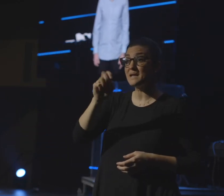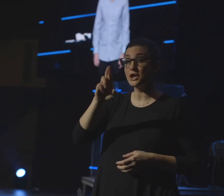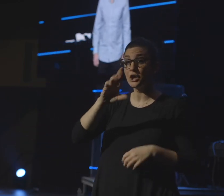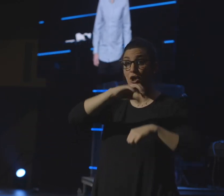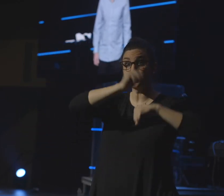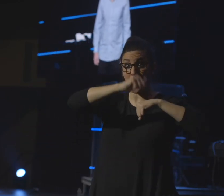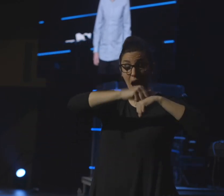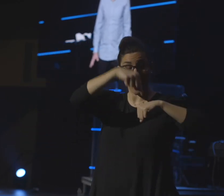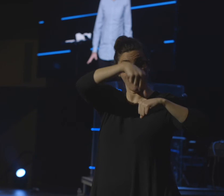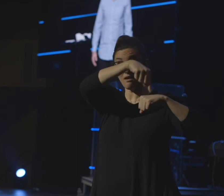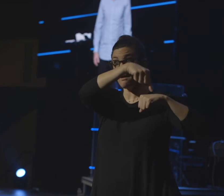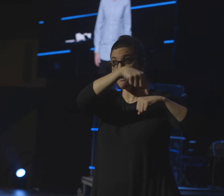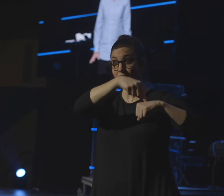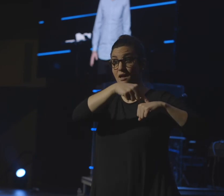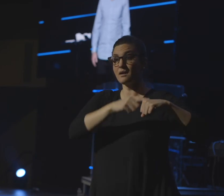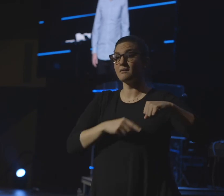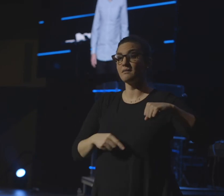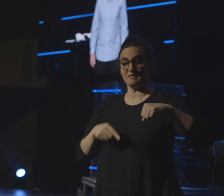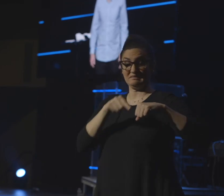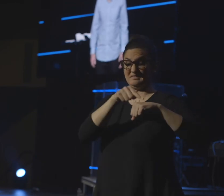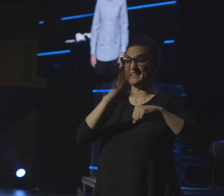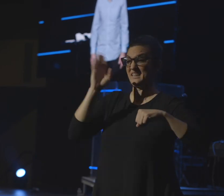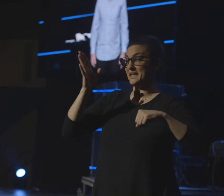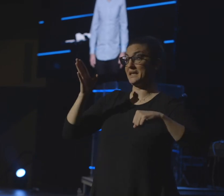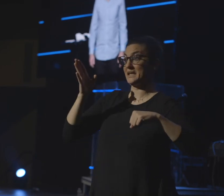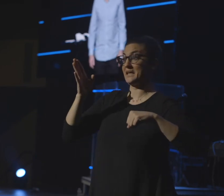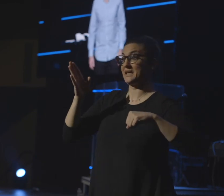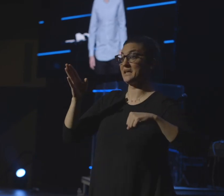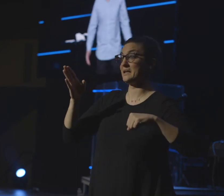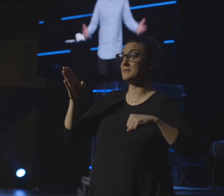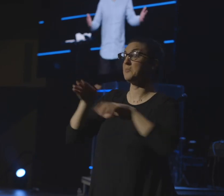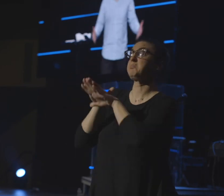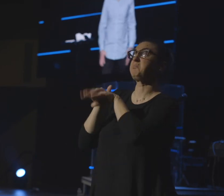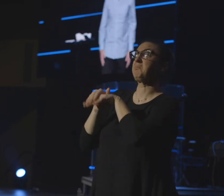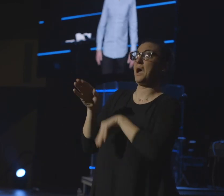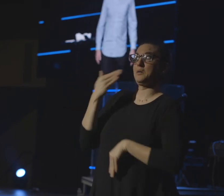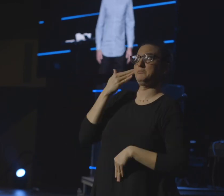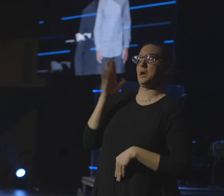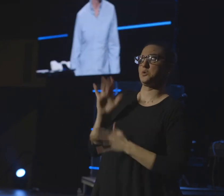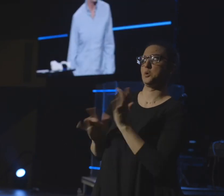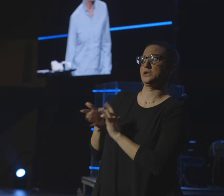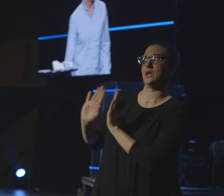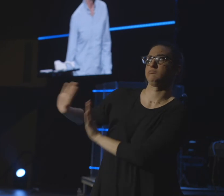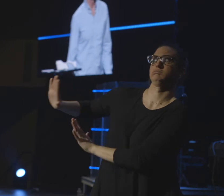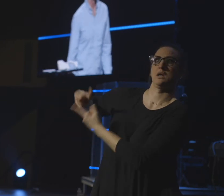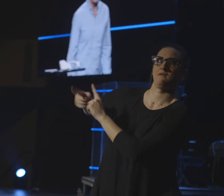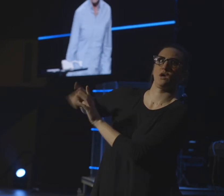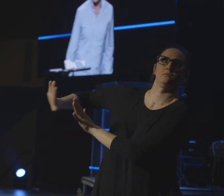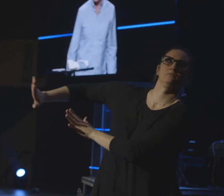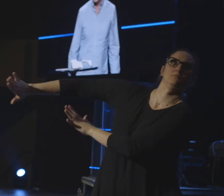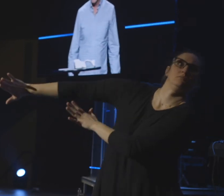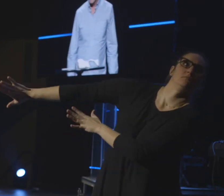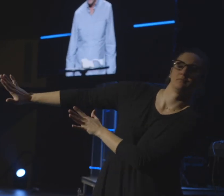him. Never heard of him. Got nothing to do with that guy, you know? David, you know? On and on. Okay.